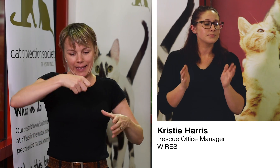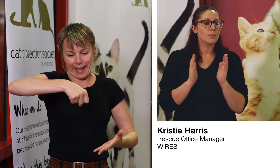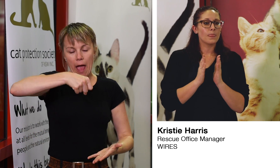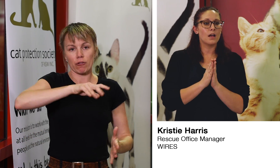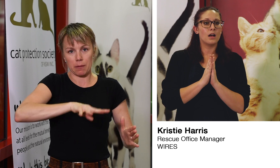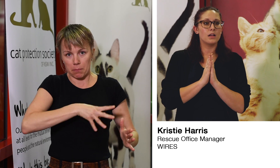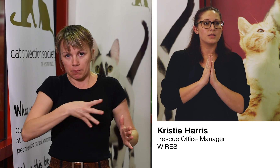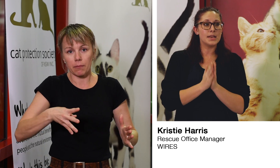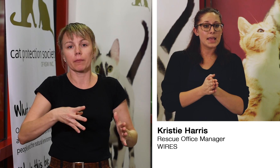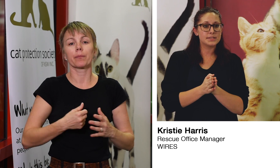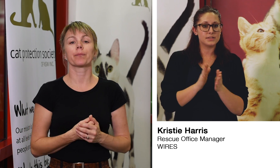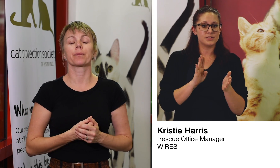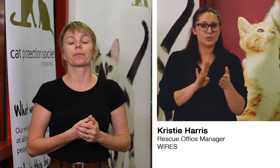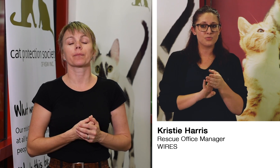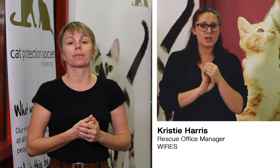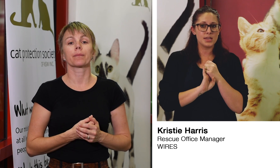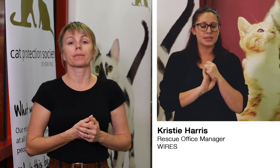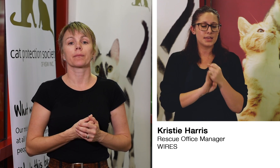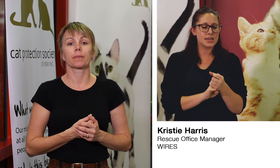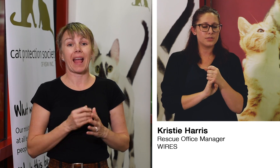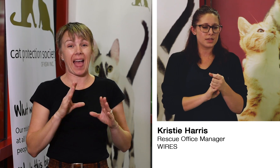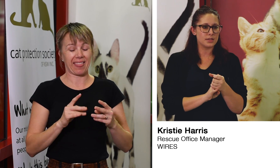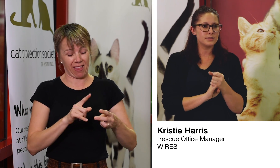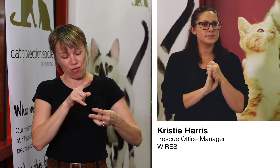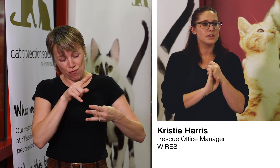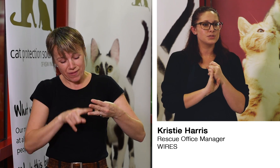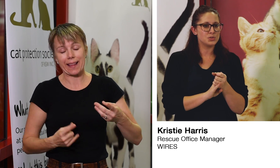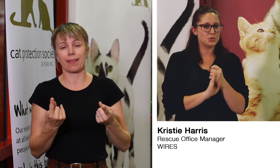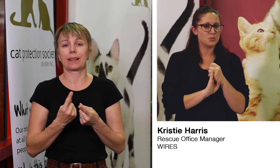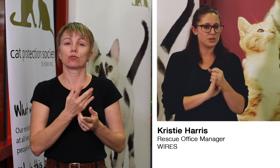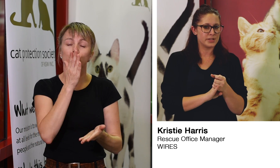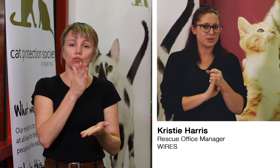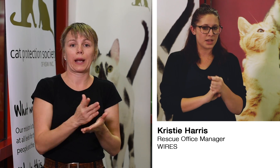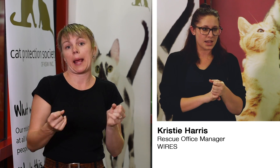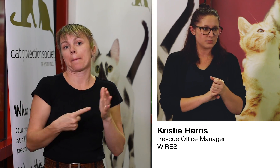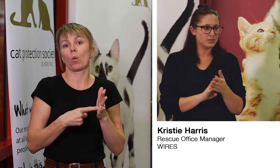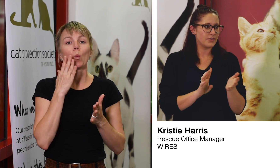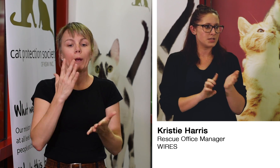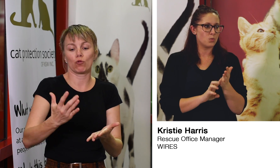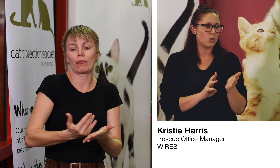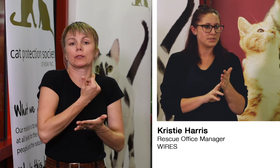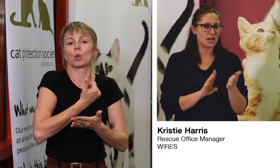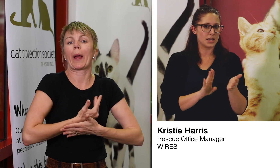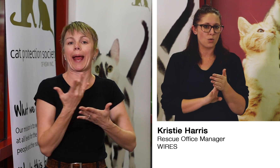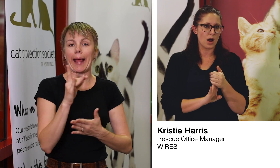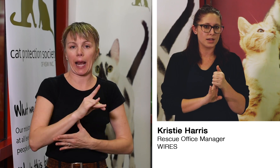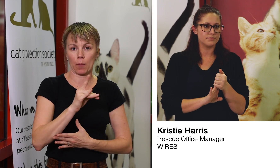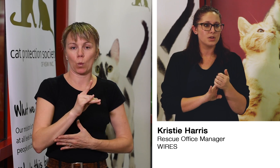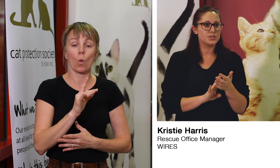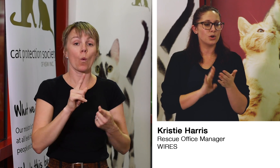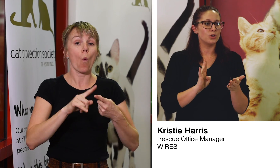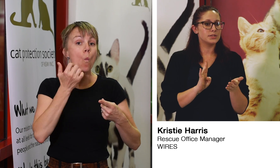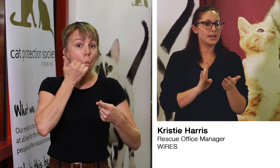cat. Next is 3 key things to do when you rescue any animal, and that is warm, dark and